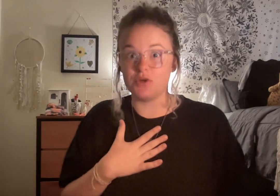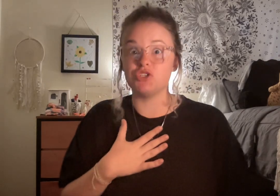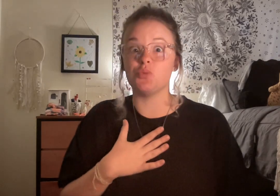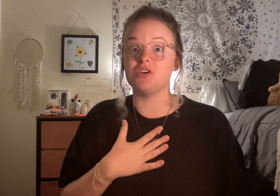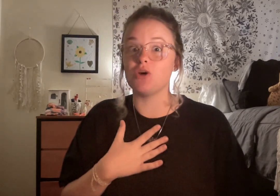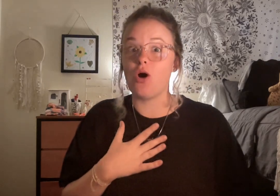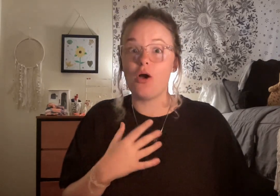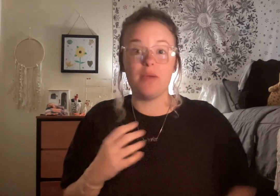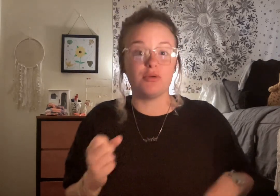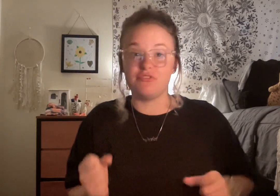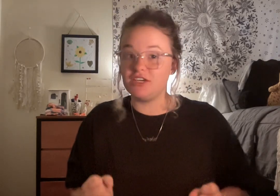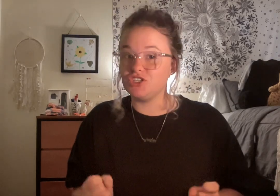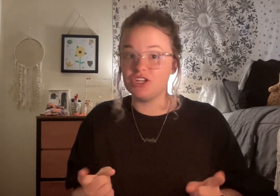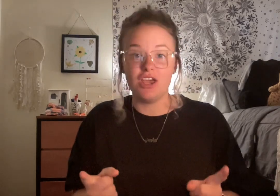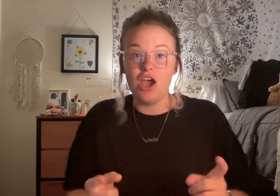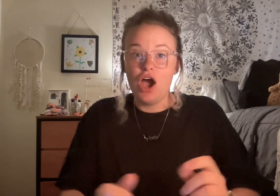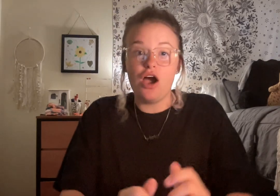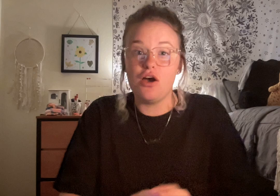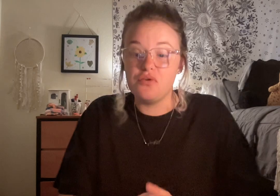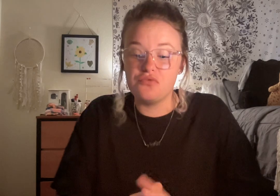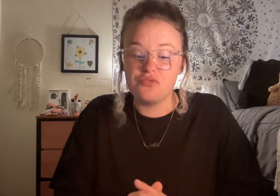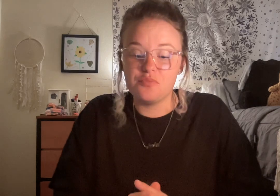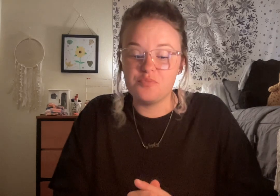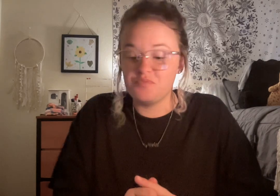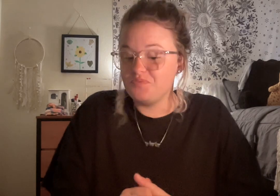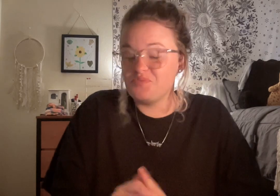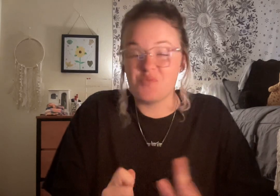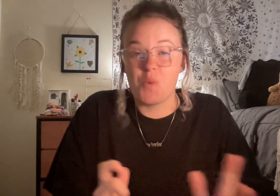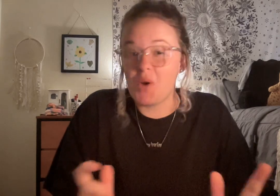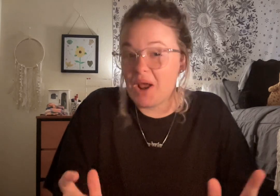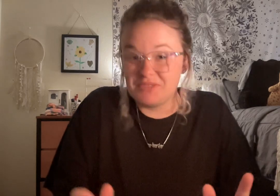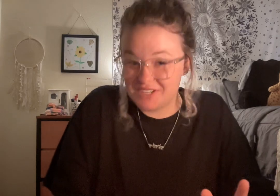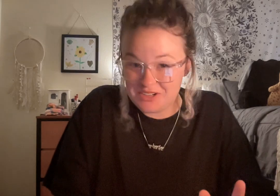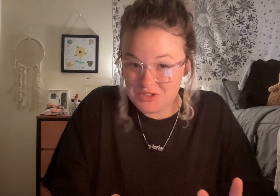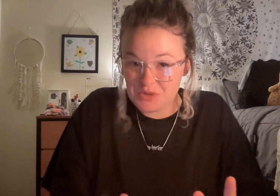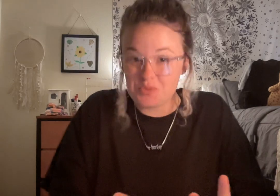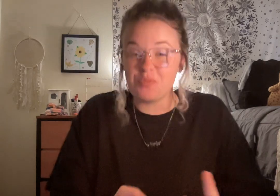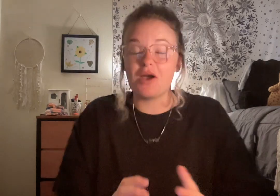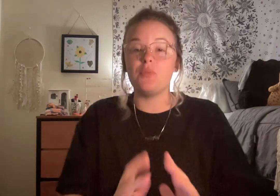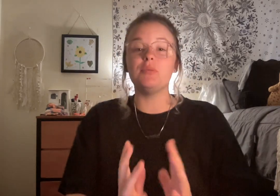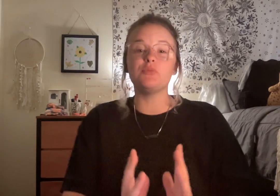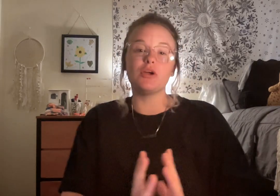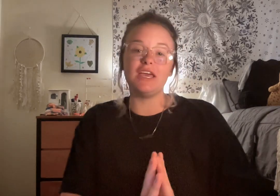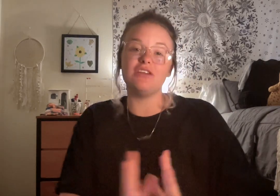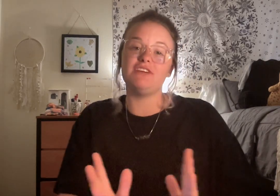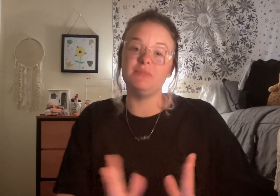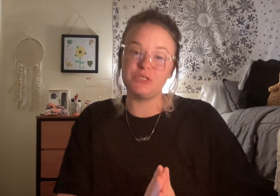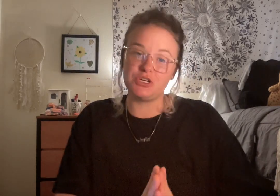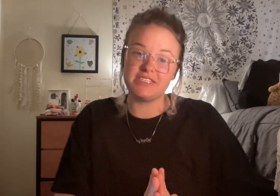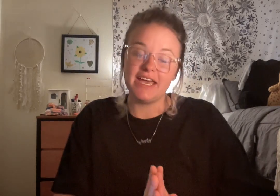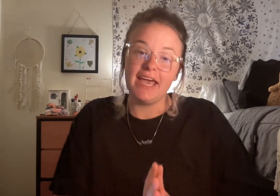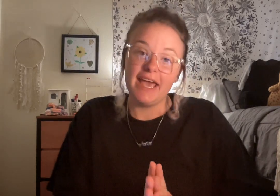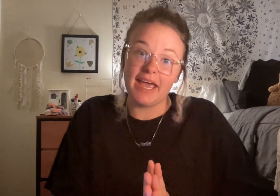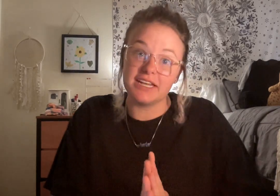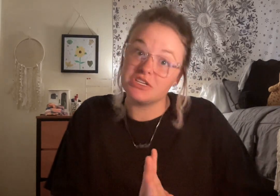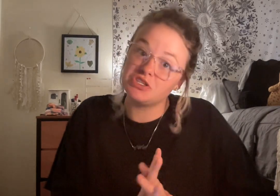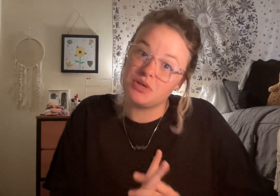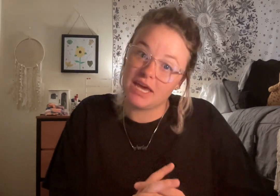which was all improvisation of what I was going to do. But we were working on family trees, and a student came up